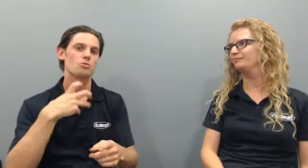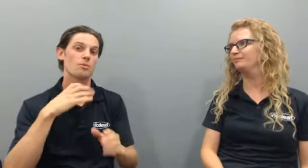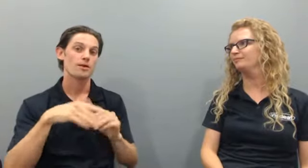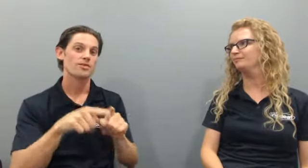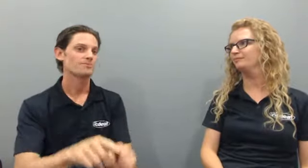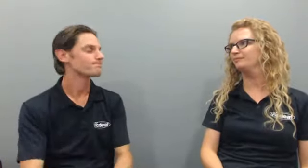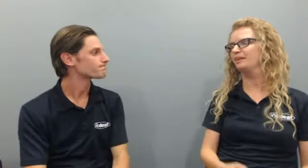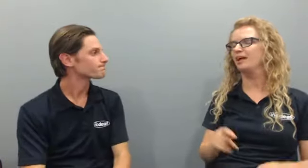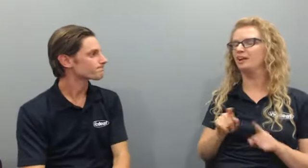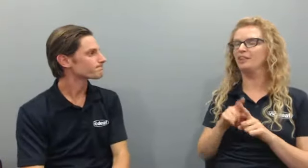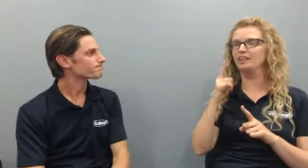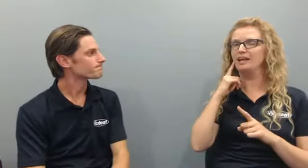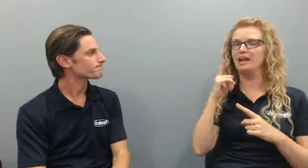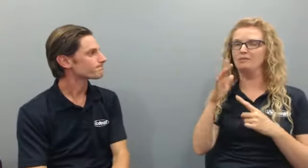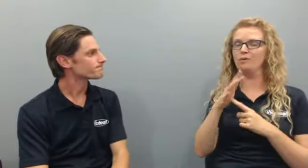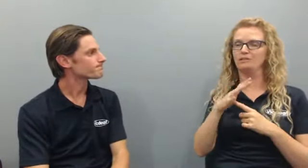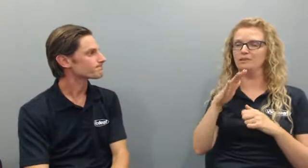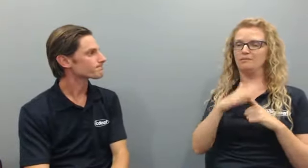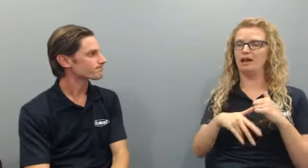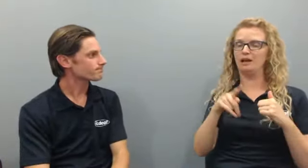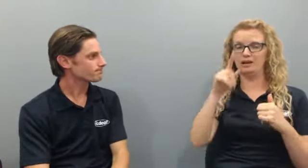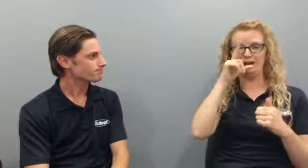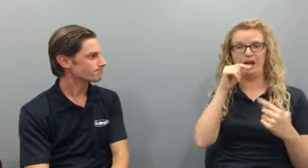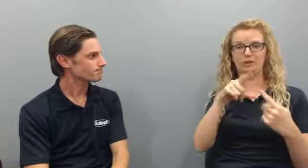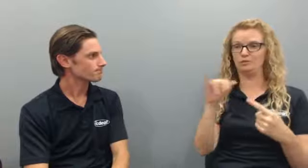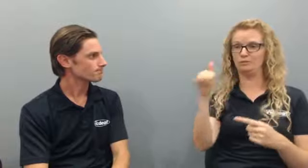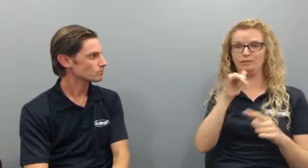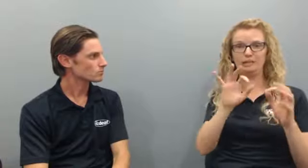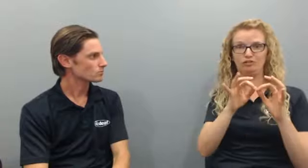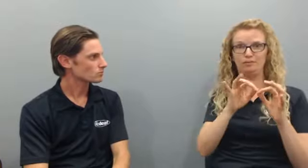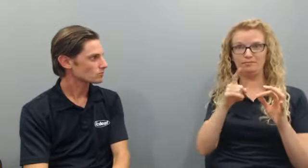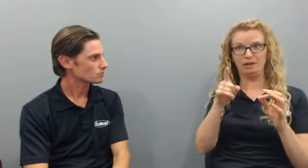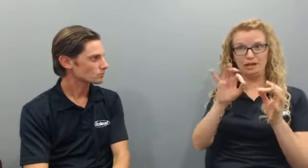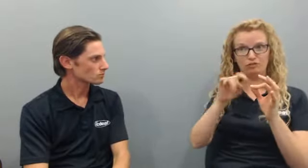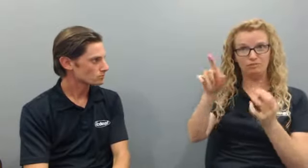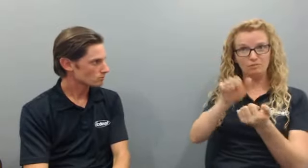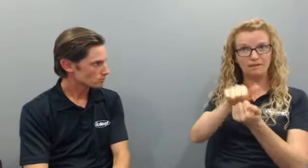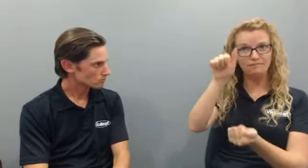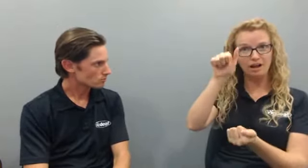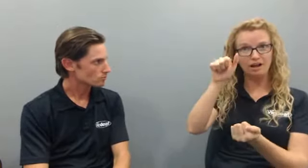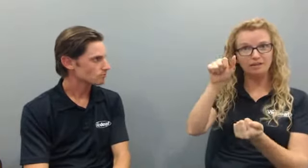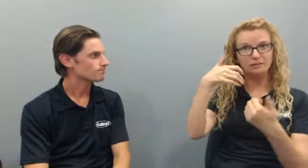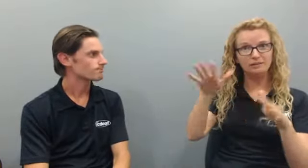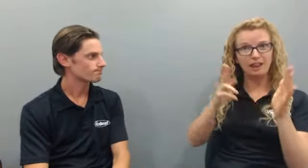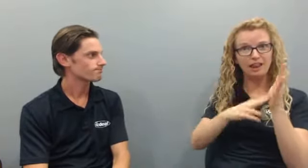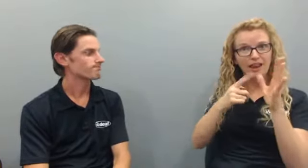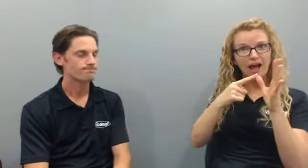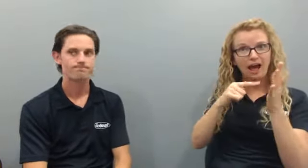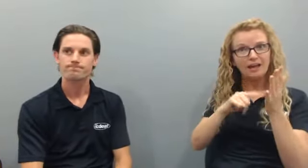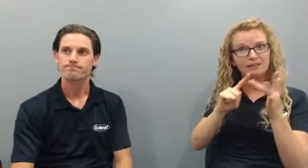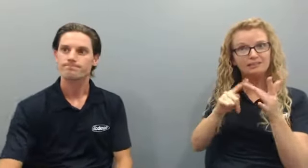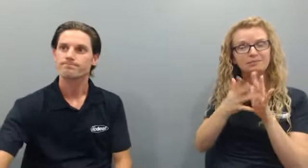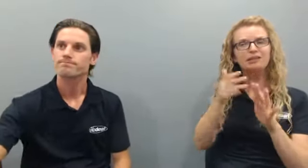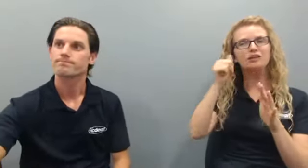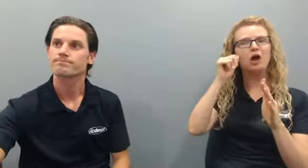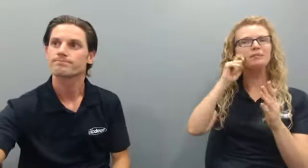into that information, and I'll share more information shortly about that. You should be able to book what interpreter you